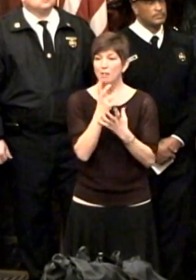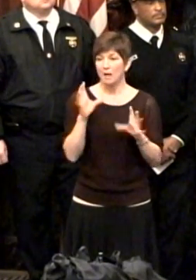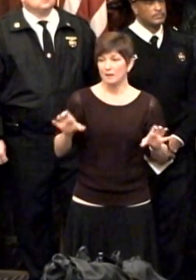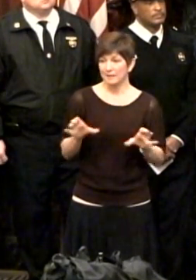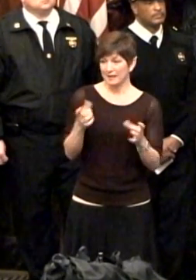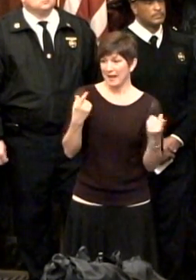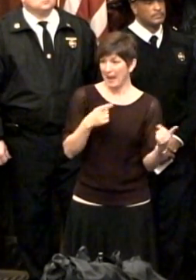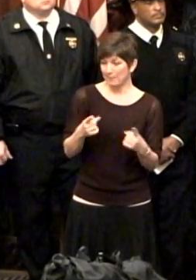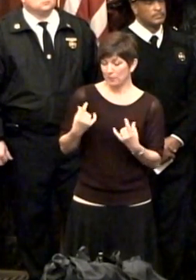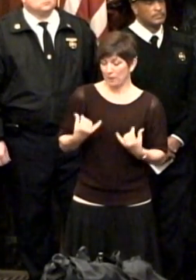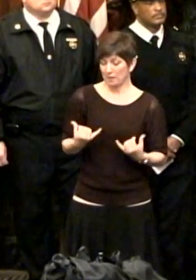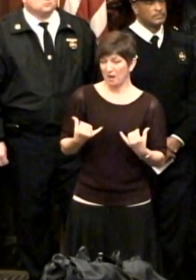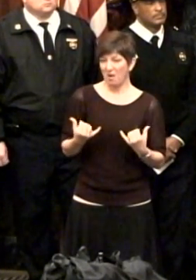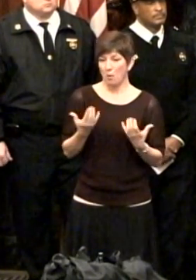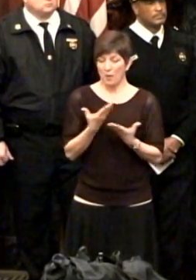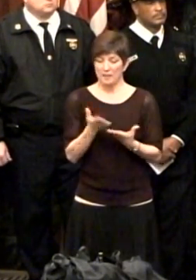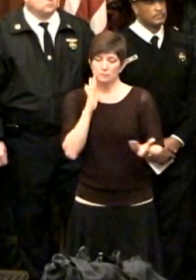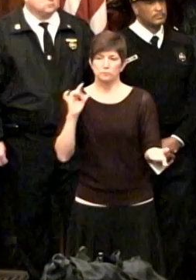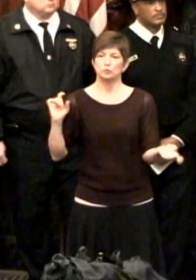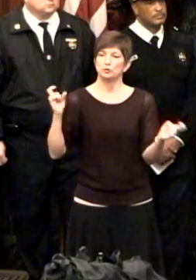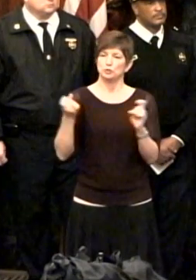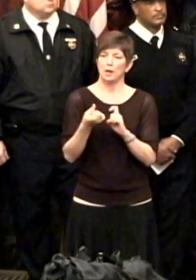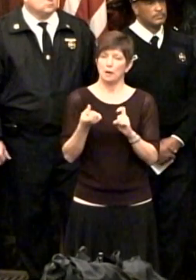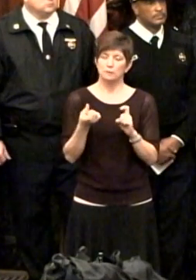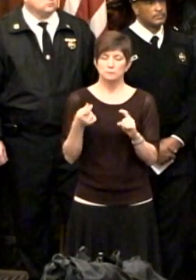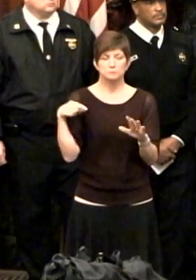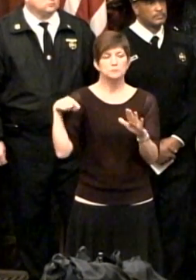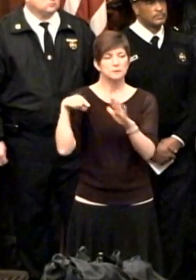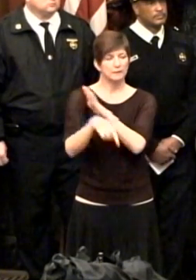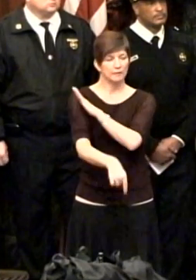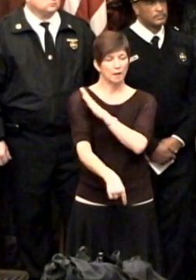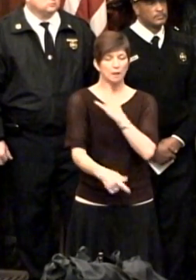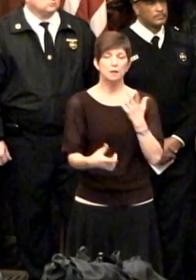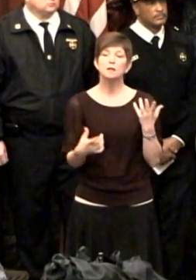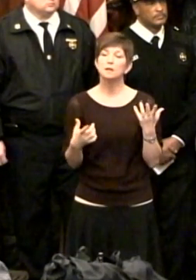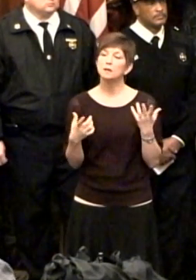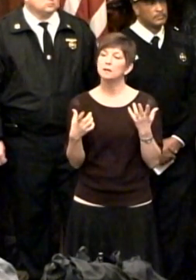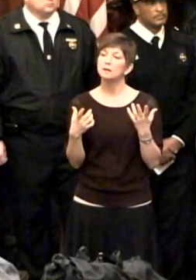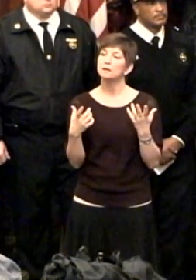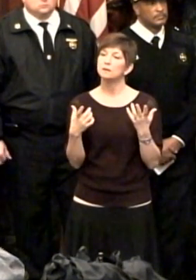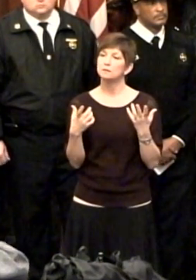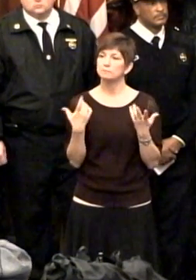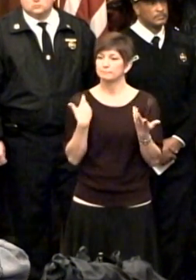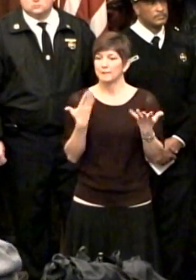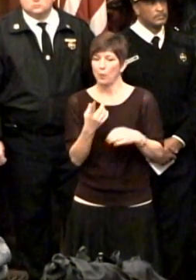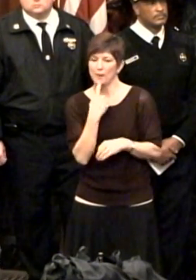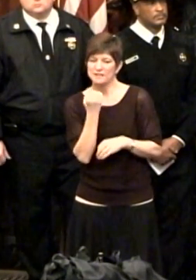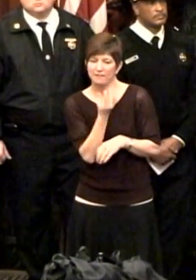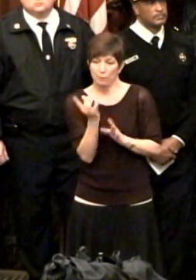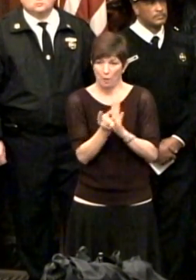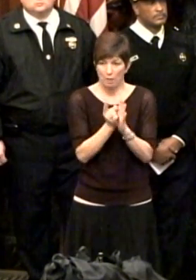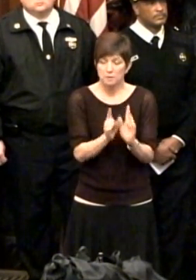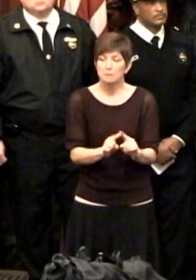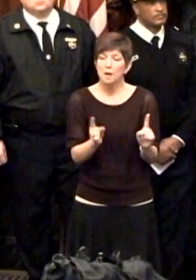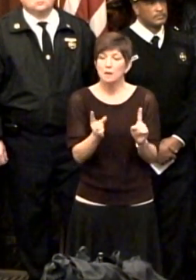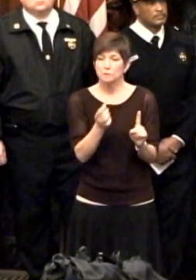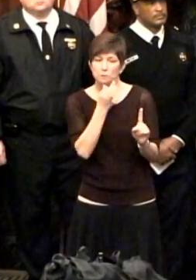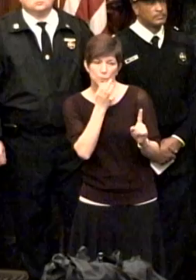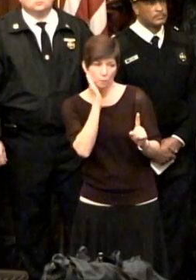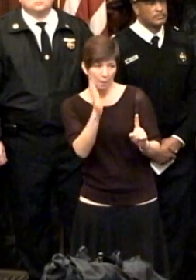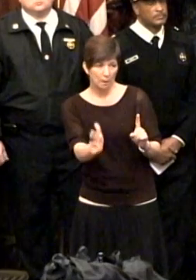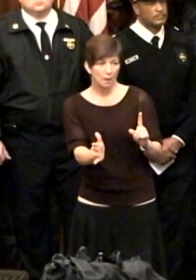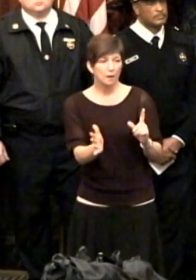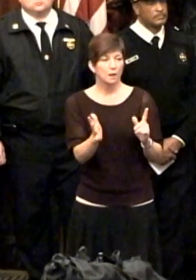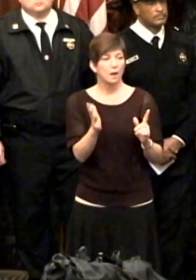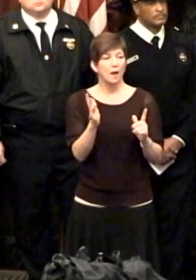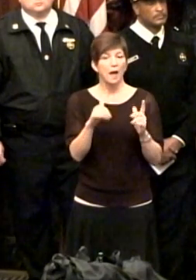activity taking place right now. Things are going to change pretty dramatically in I don't want to say a few hours, but soon. And